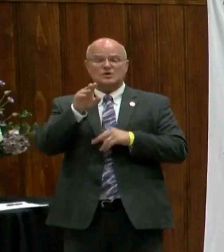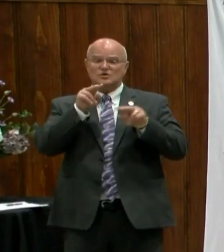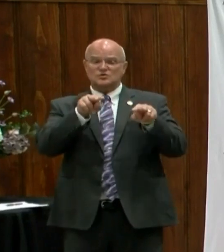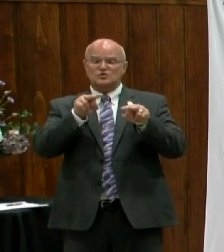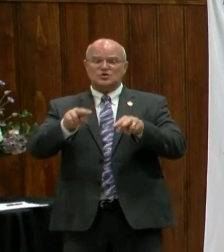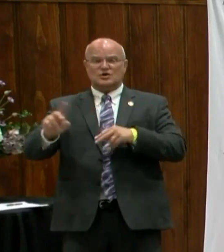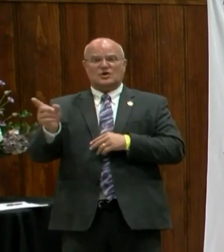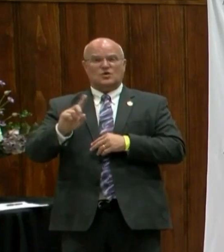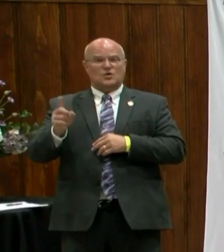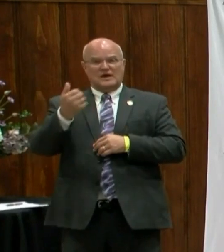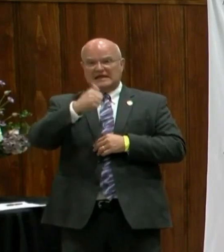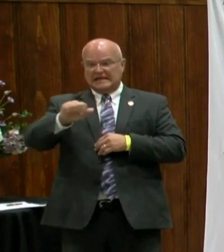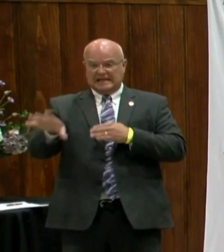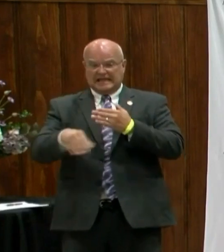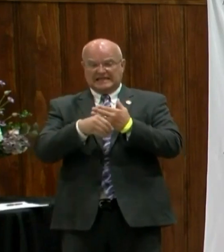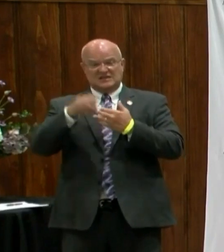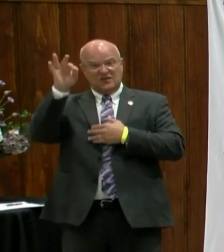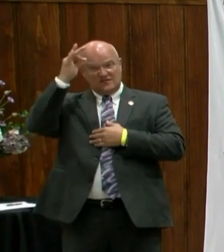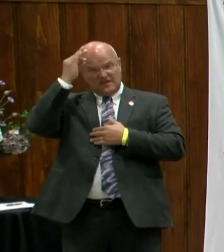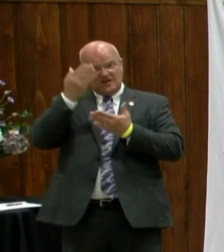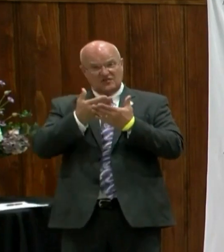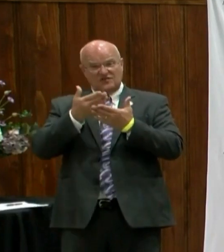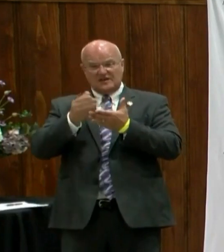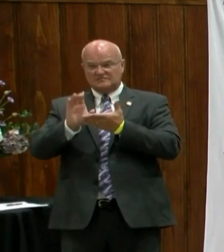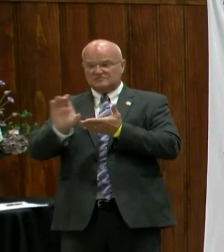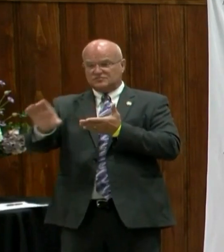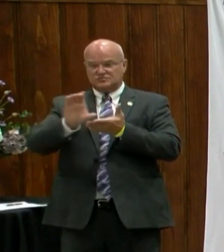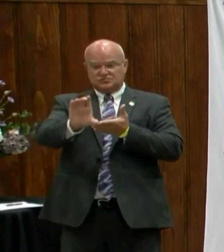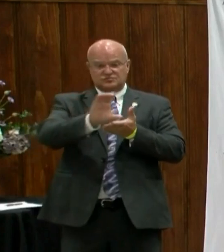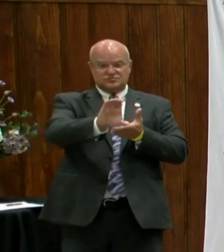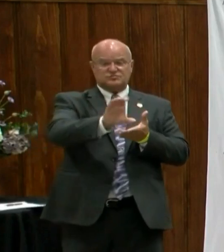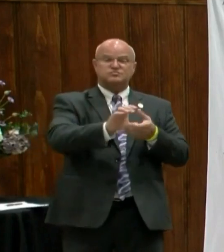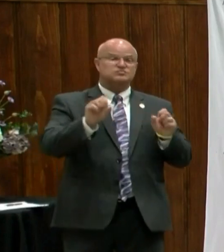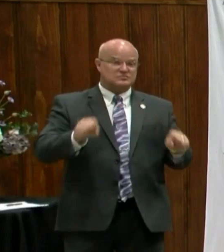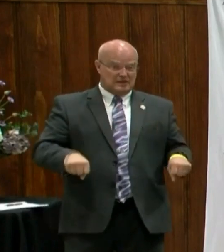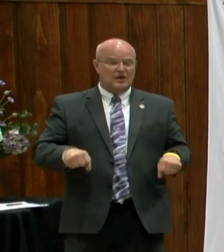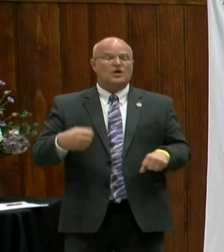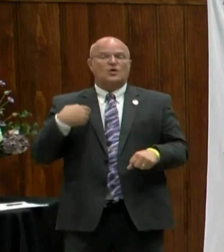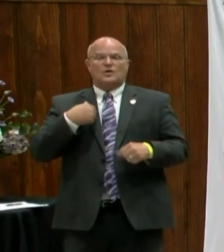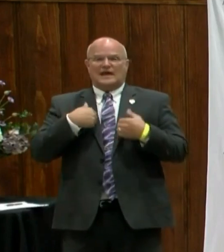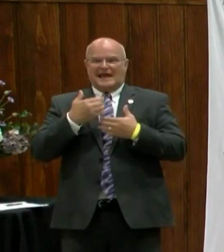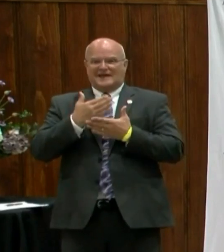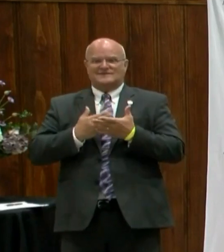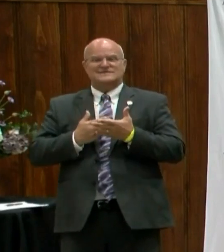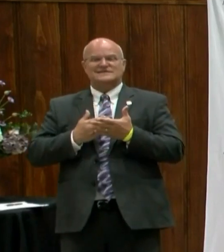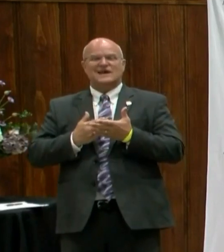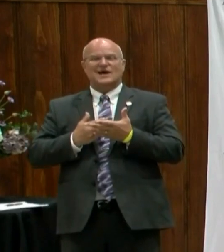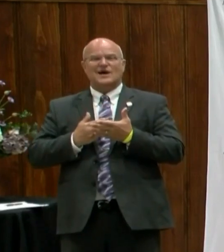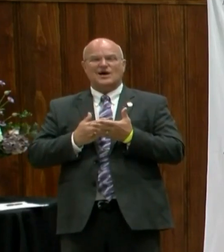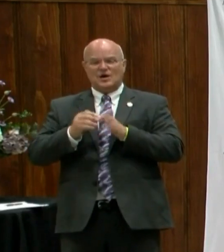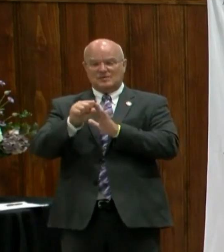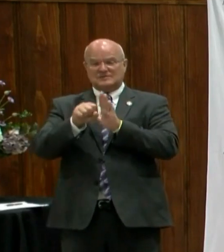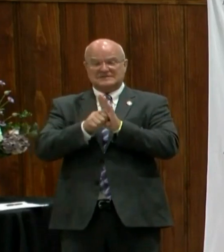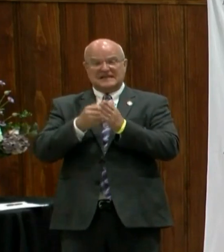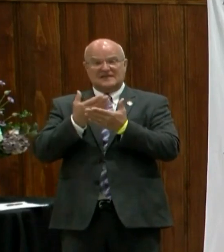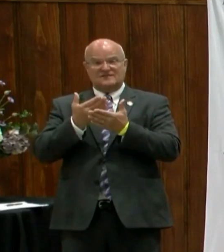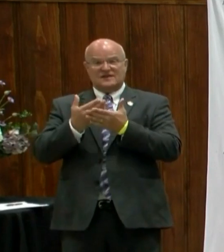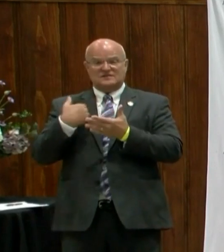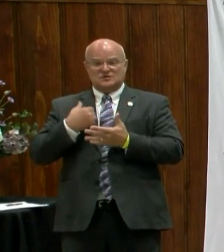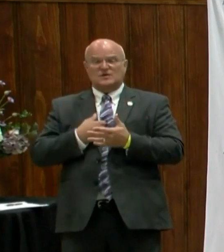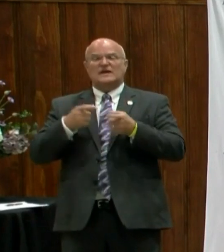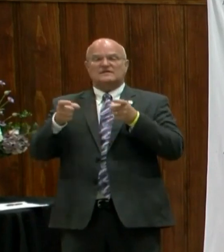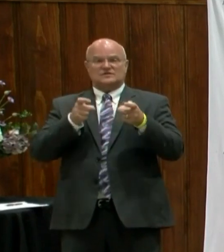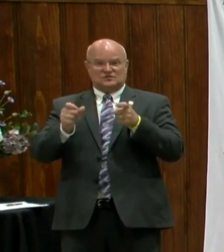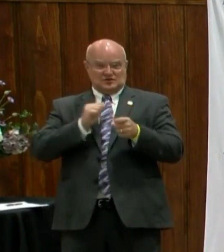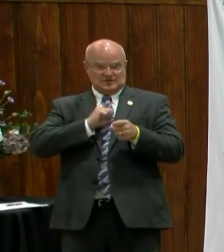look at where any additional federal funds should be allocated. We do have some remaining state funds that we have